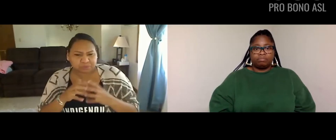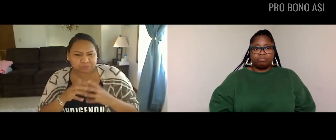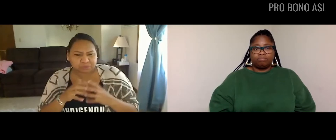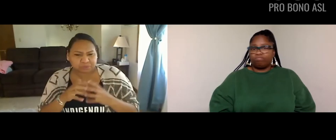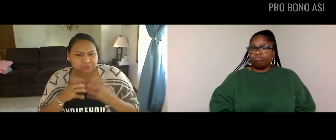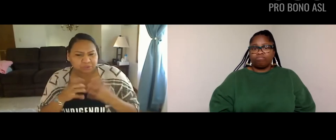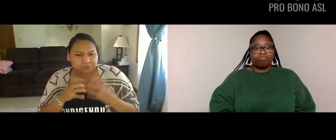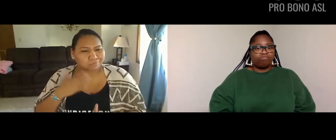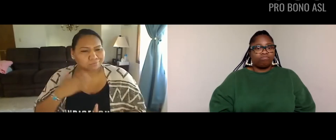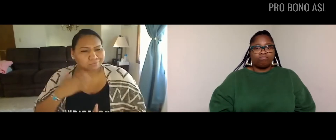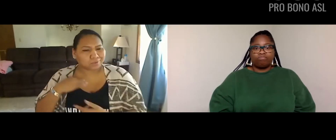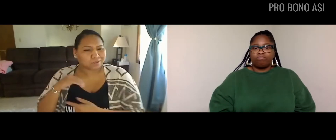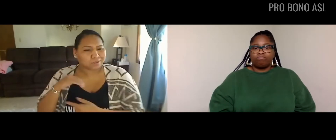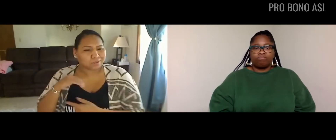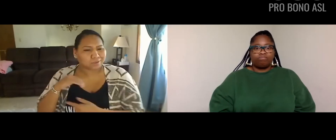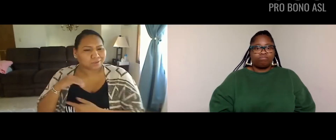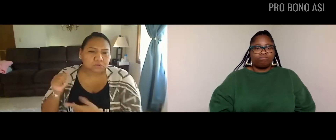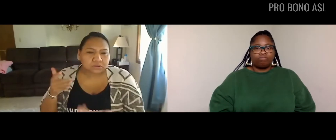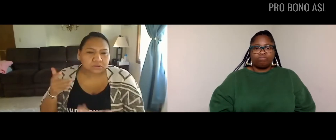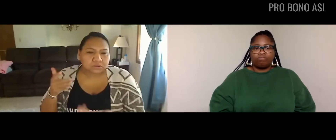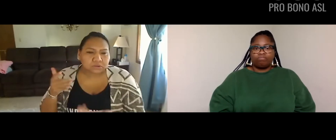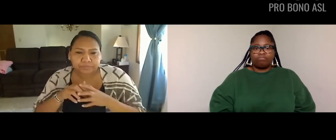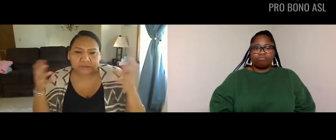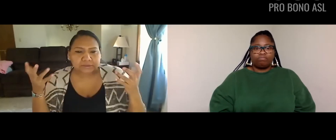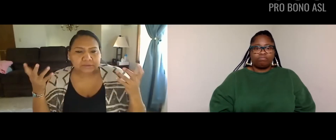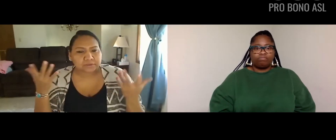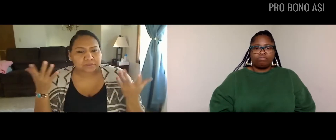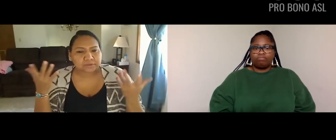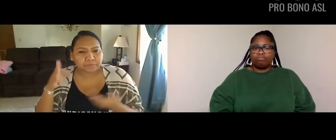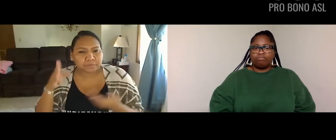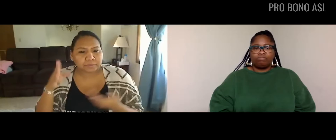Growing up, what I've seen, there has not been a lot of representation.